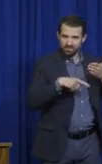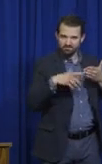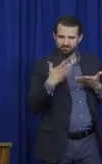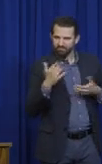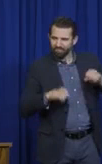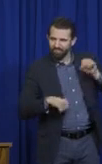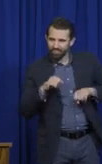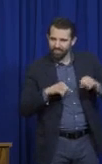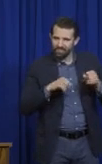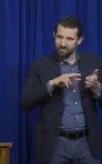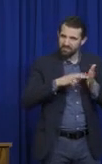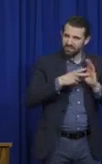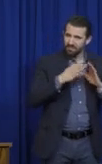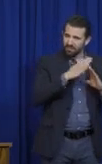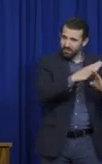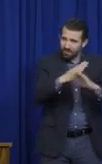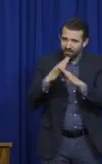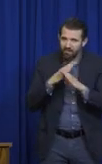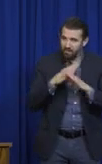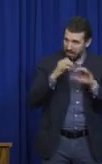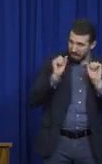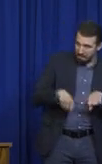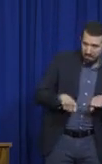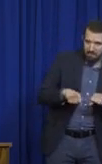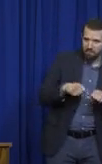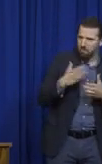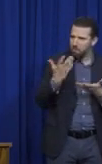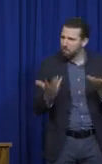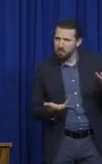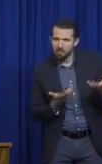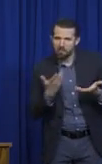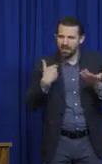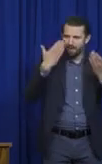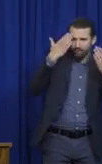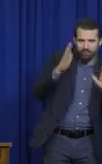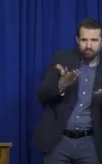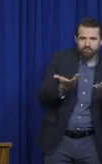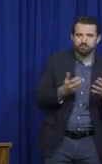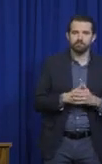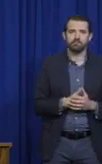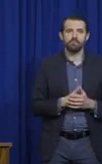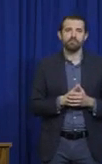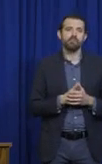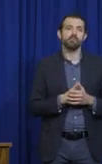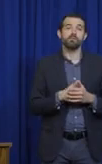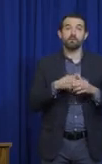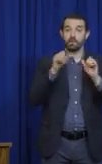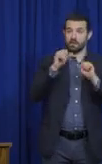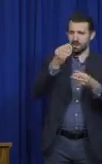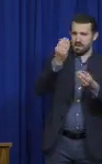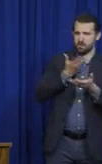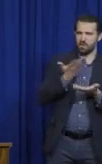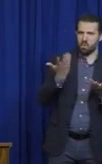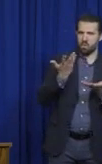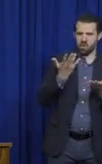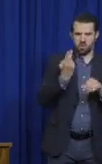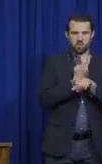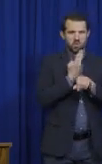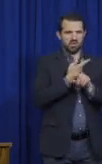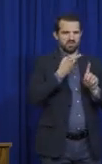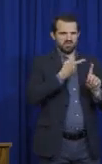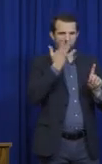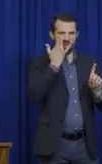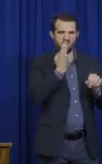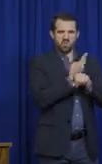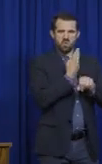of immunity according to WHO, et cetera. Can you just tell me what the utility of these tests are?